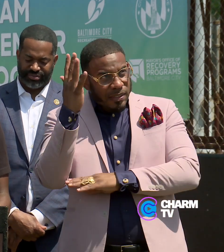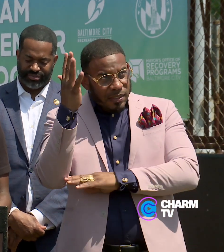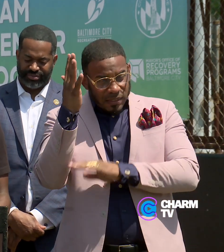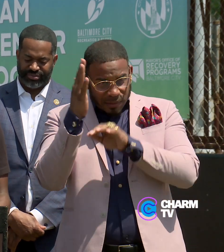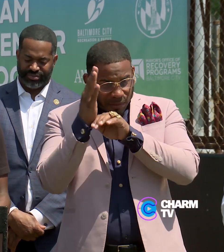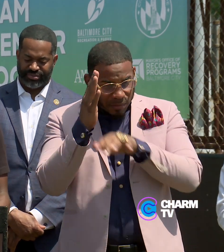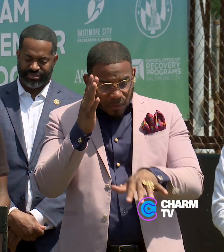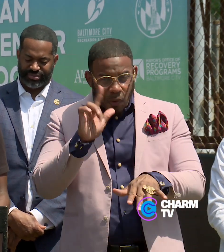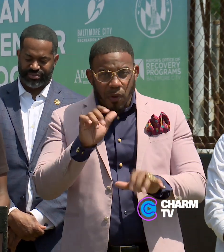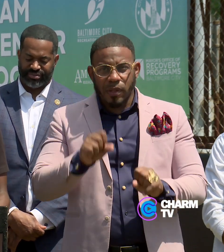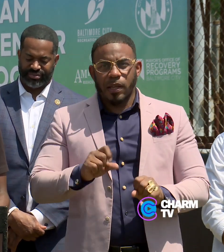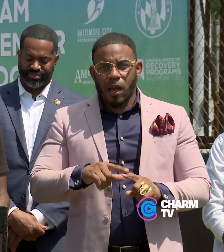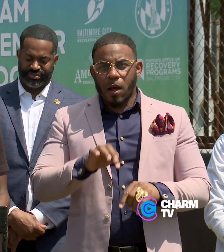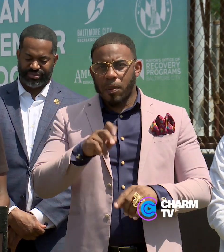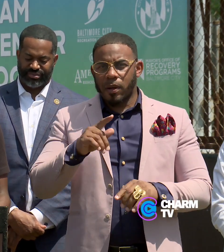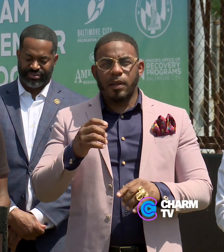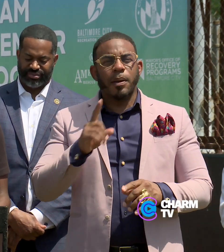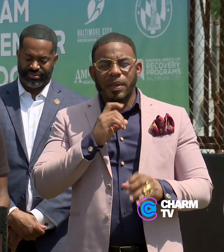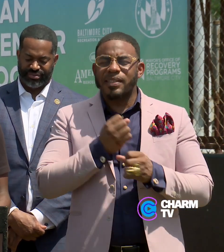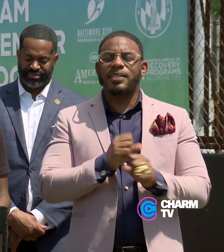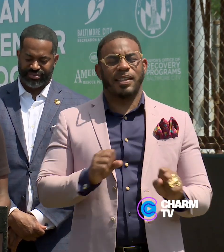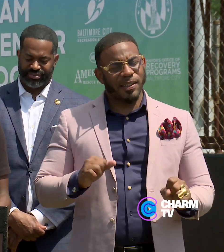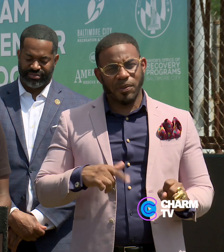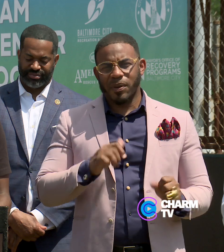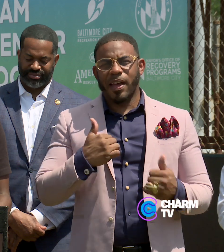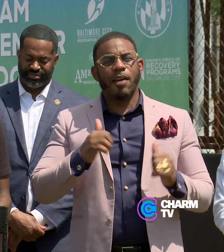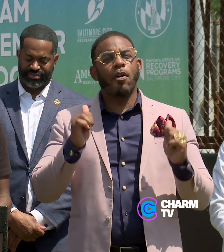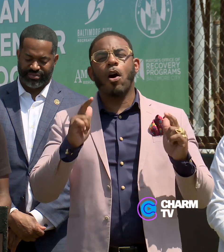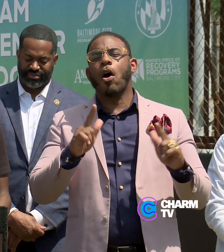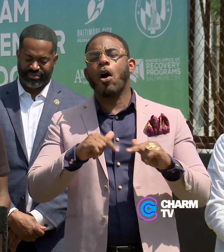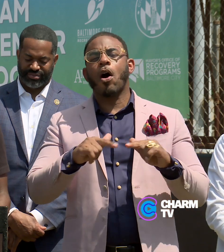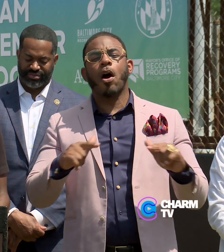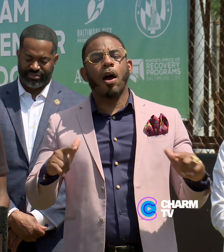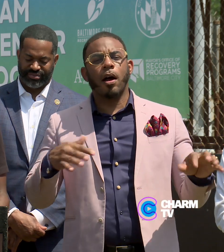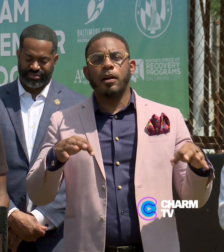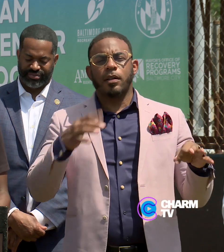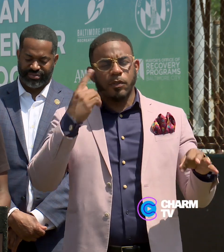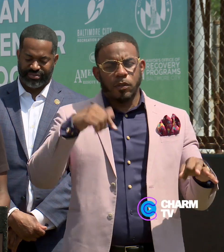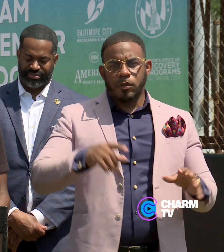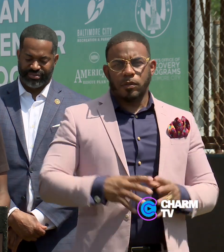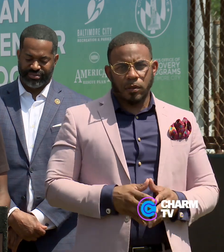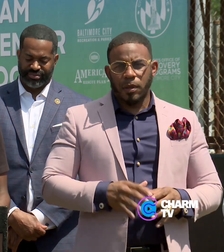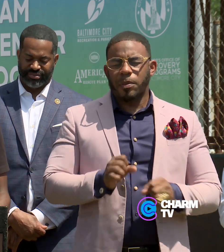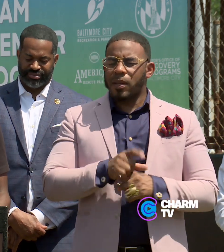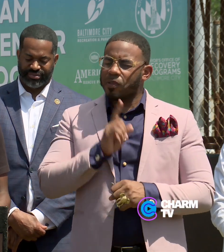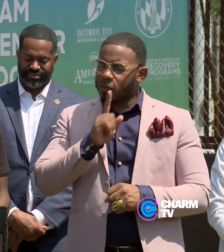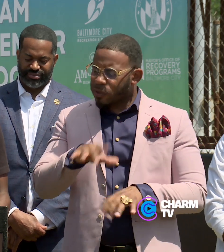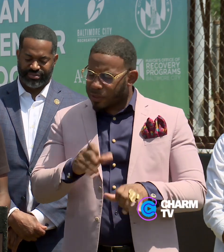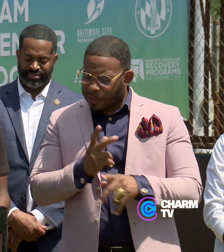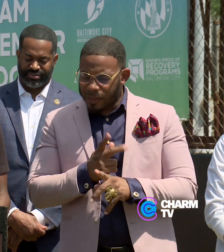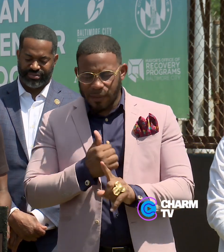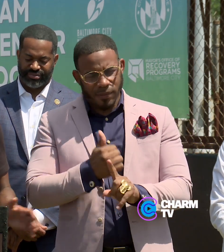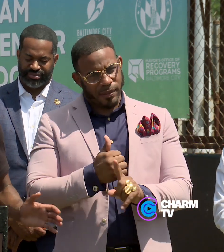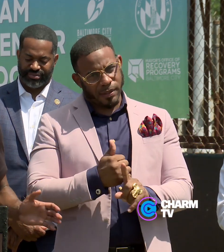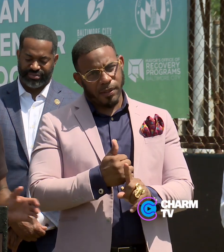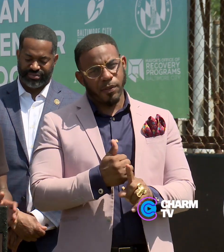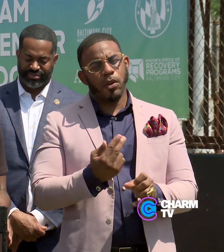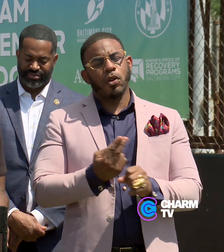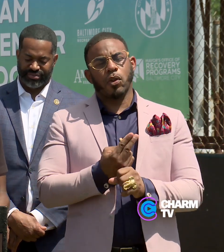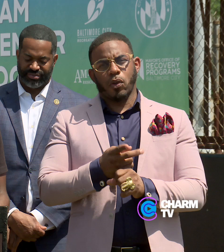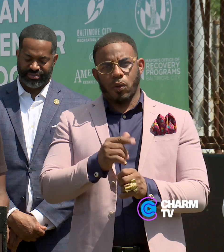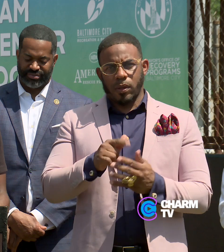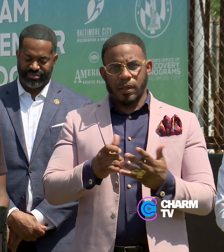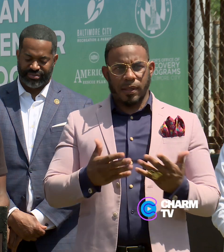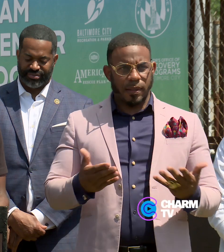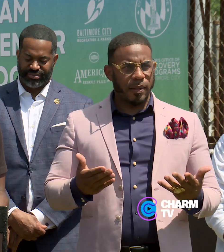find it in the park on Saturday. Be safe. We're going to have all those things out there for you, but make sure that you're taking care of yourself and utilizing